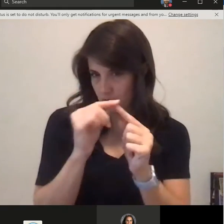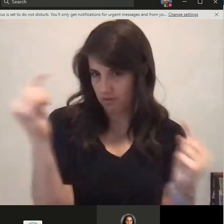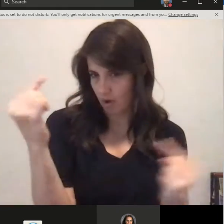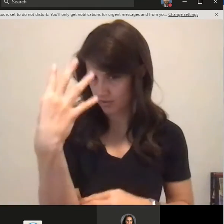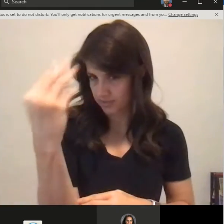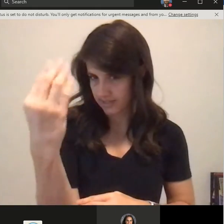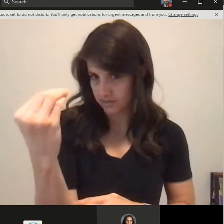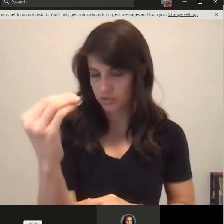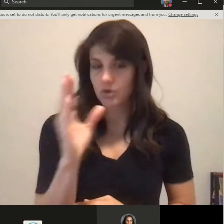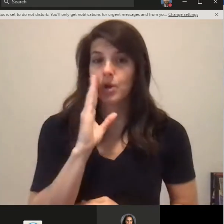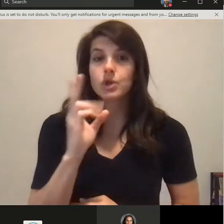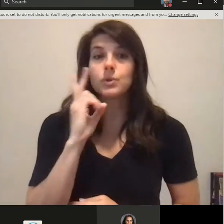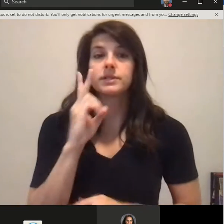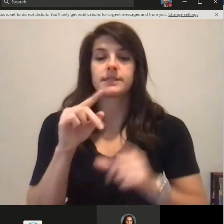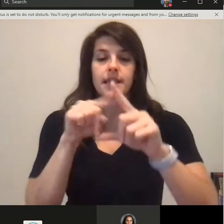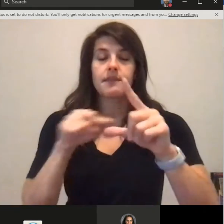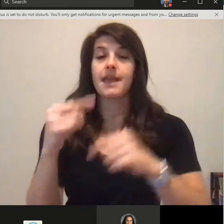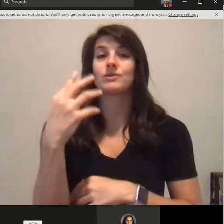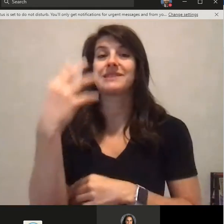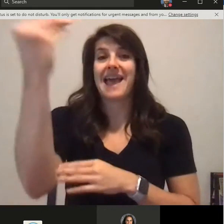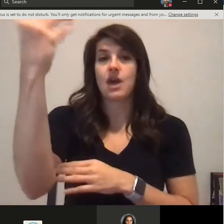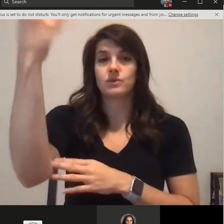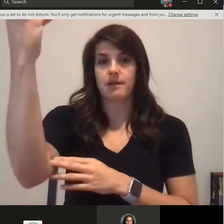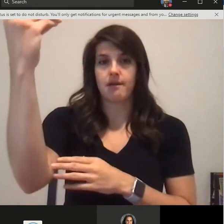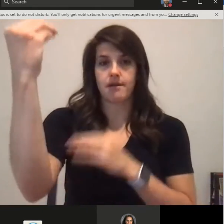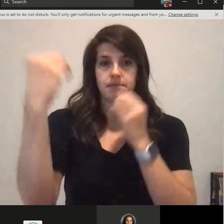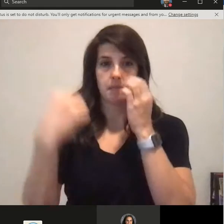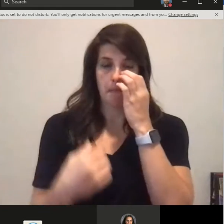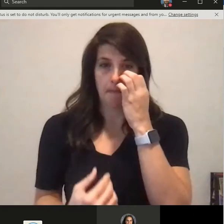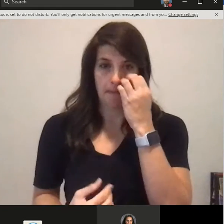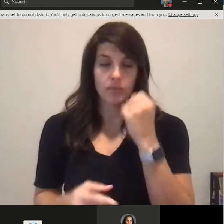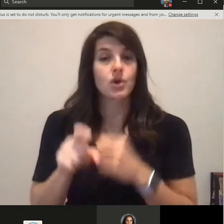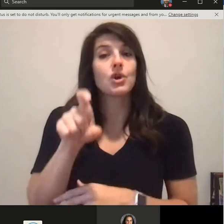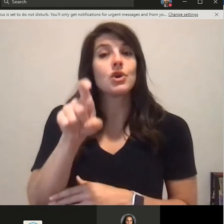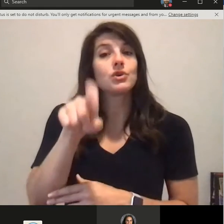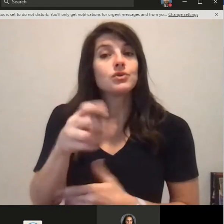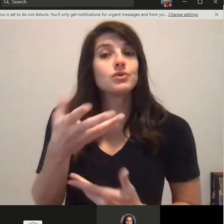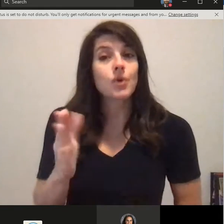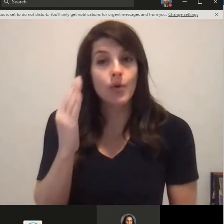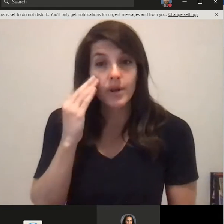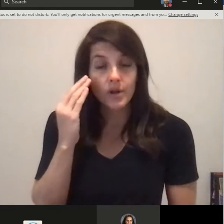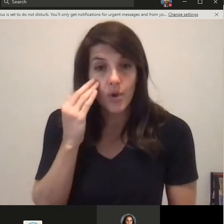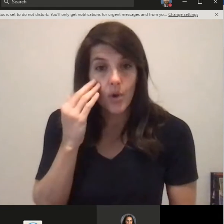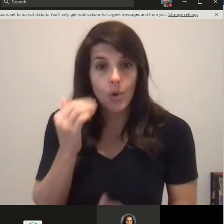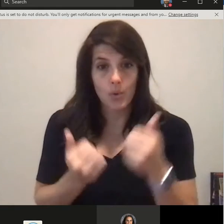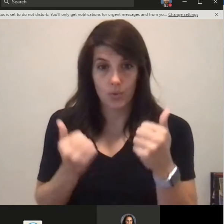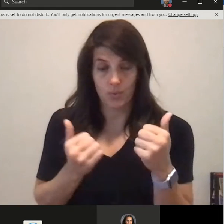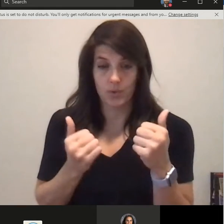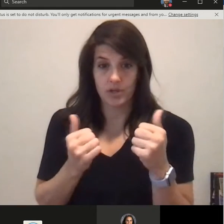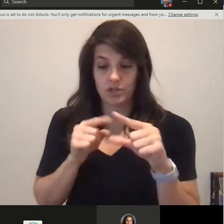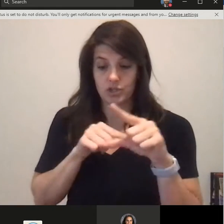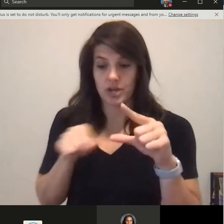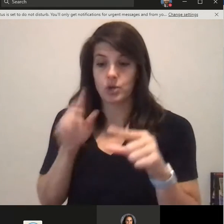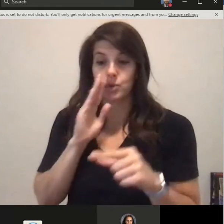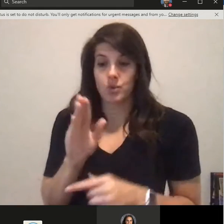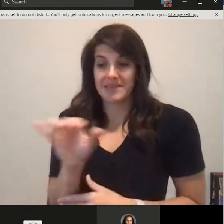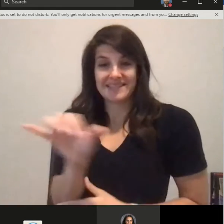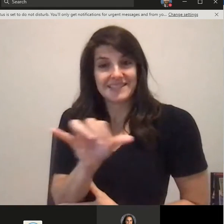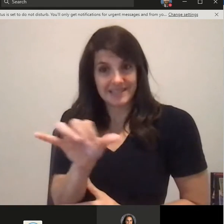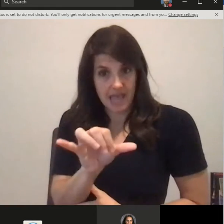the outside of our parallel lines. We know we should be able to figure out which angles are the same and the measurement of them.